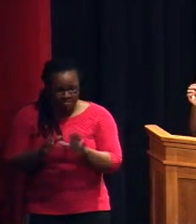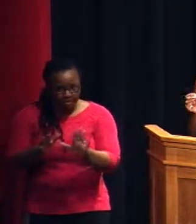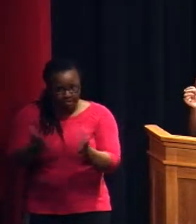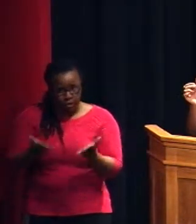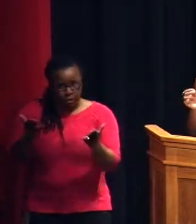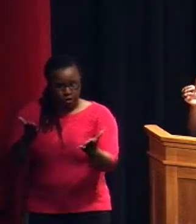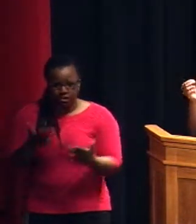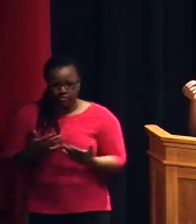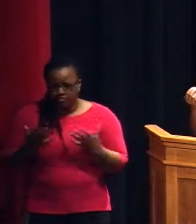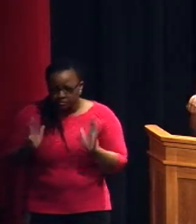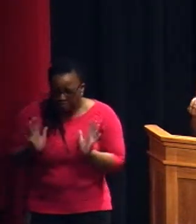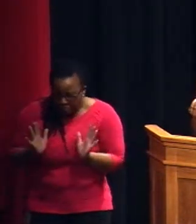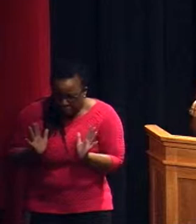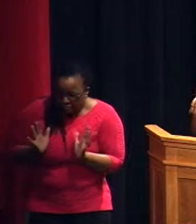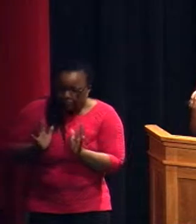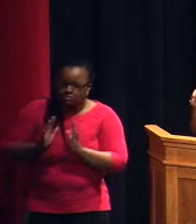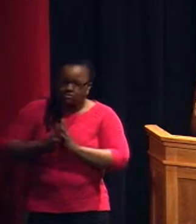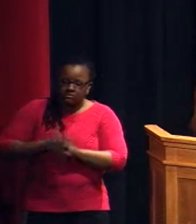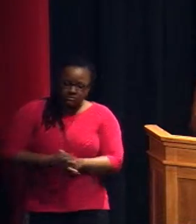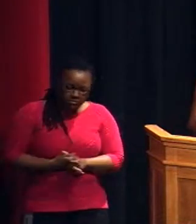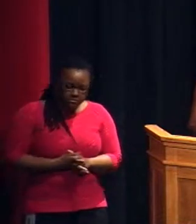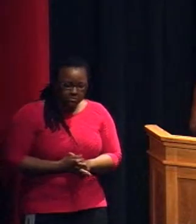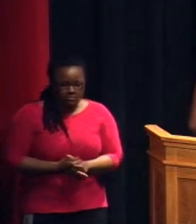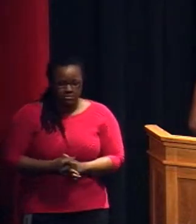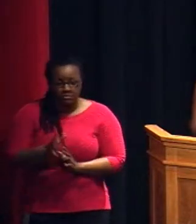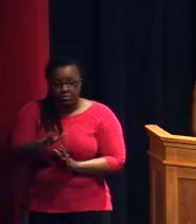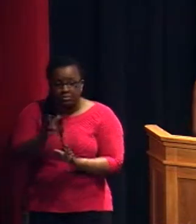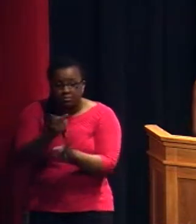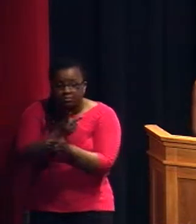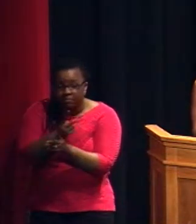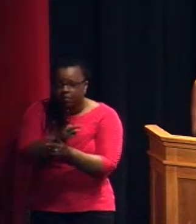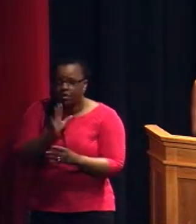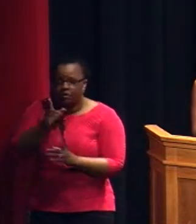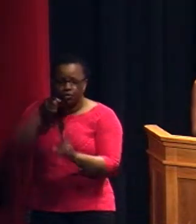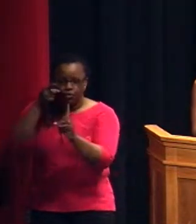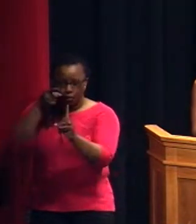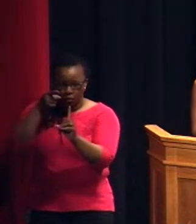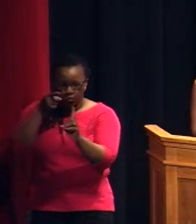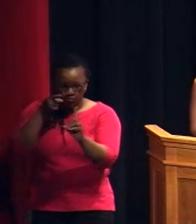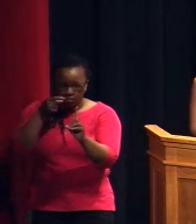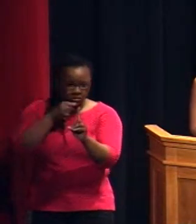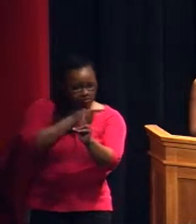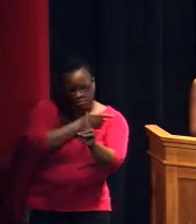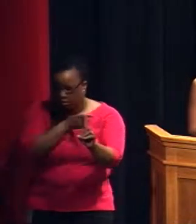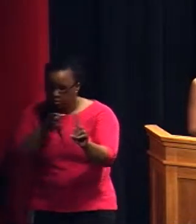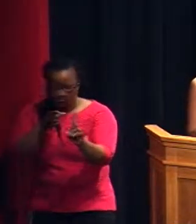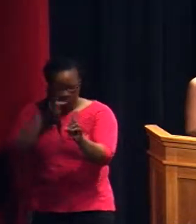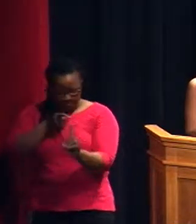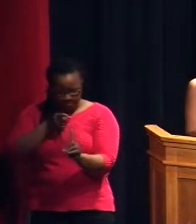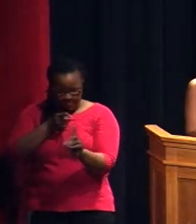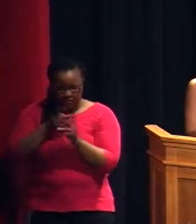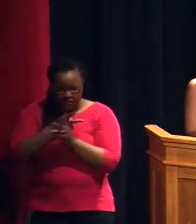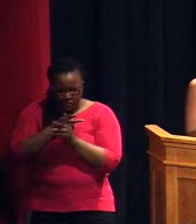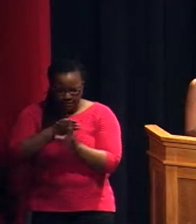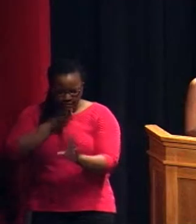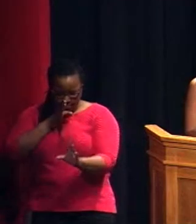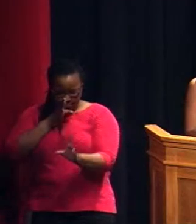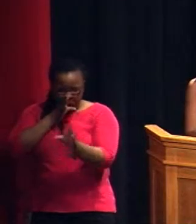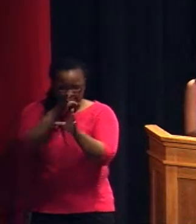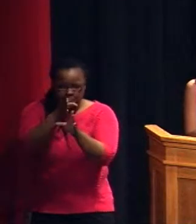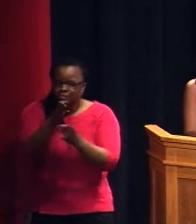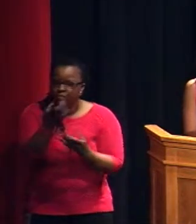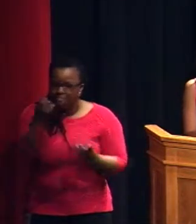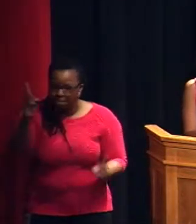But what I do recommend is finding something that keeps you focused on your goal, whatever that may be. I look into this auditorium and I